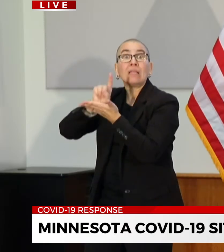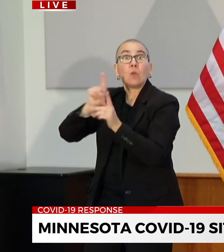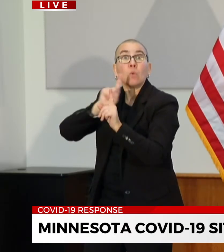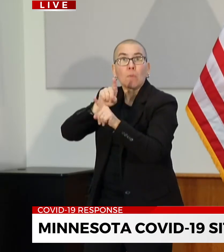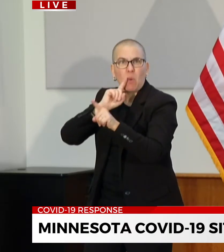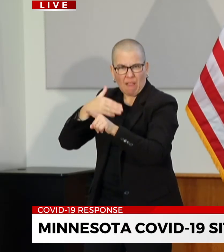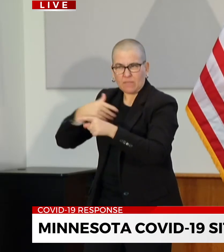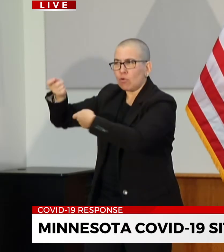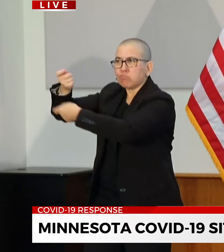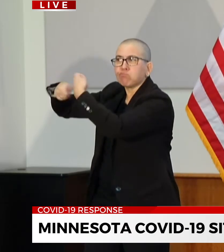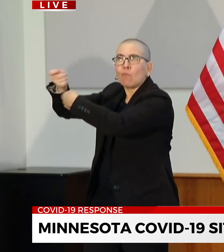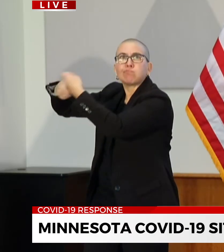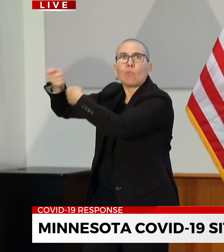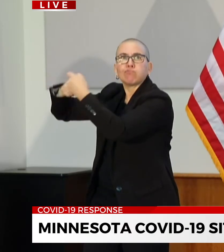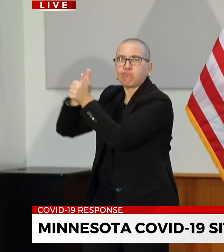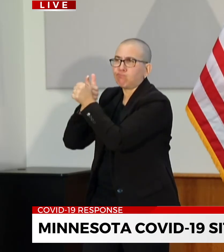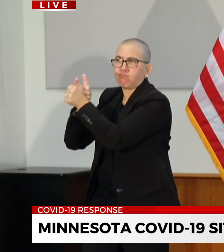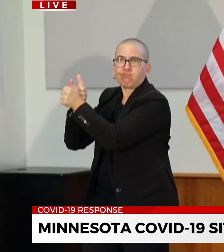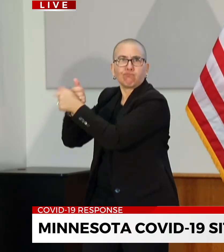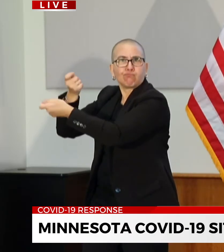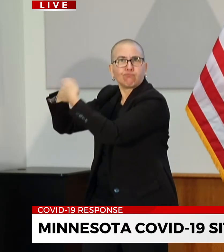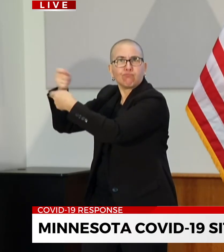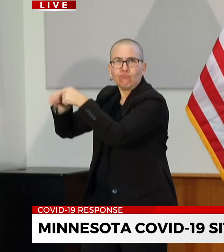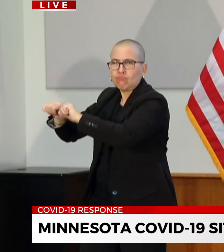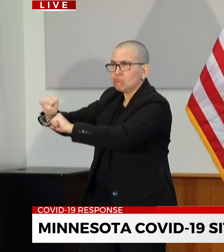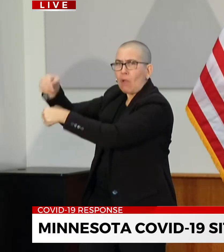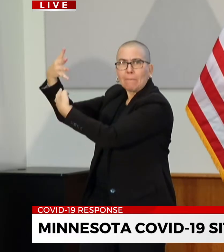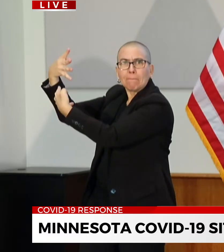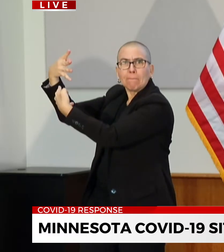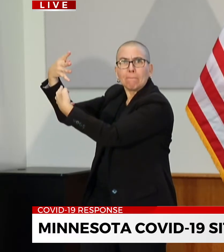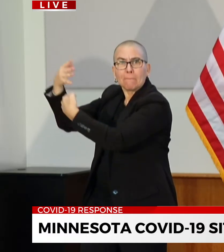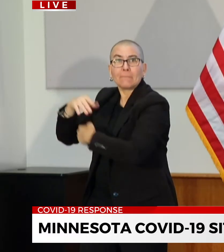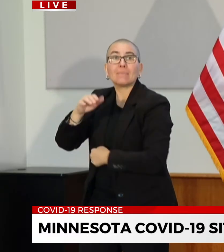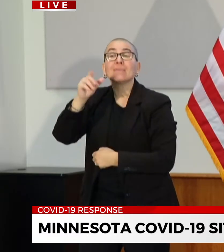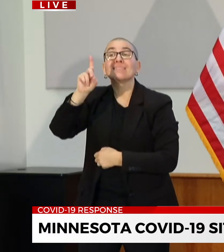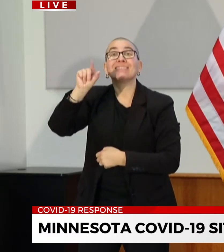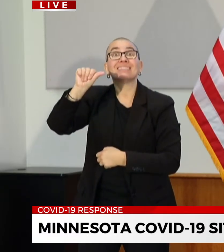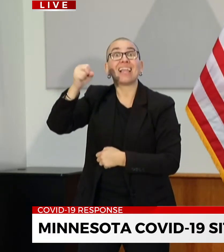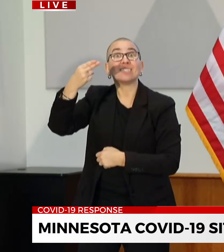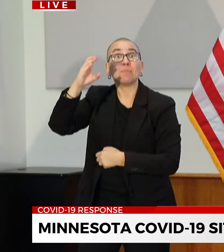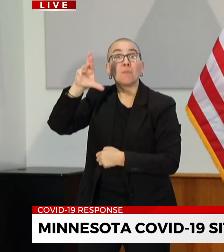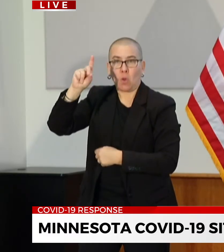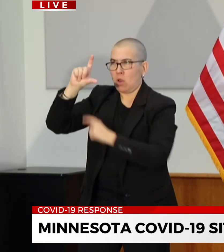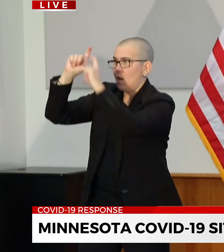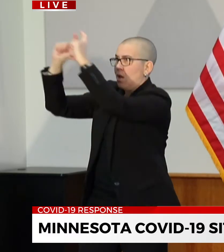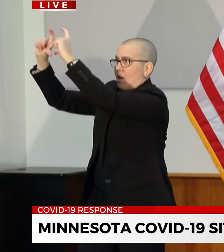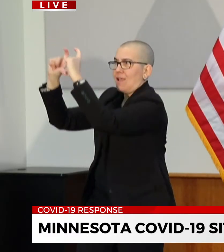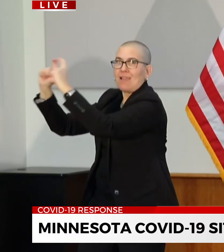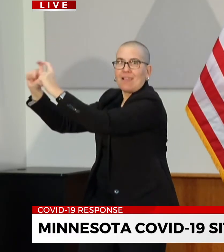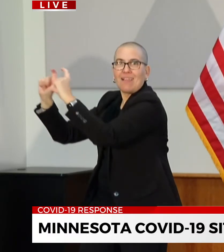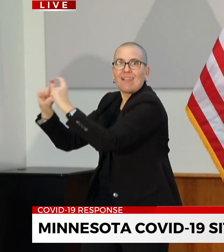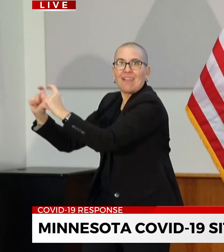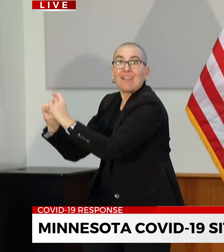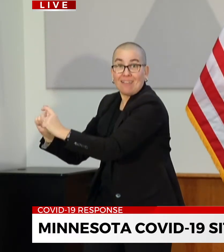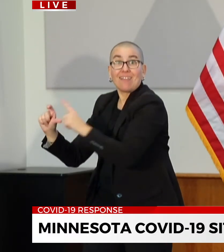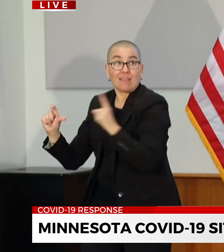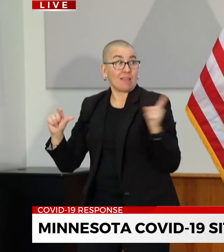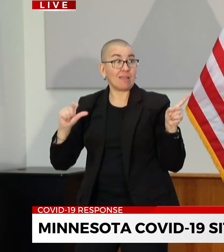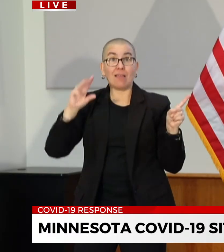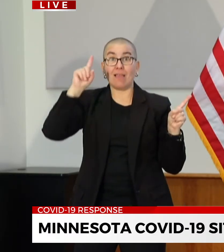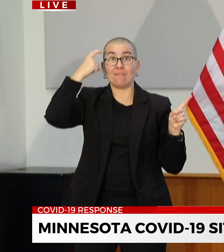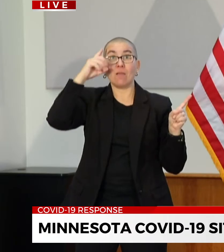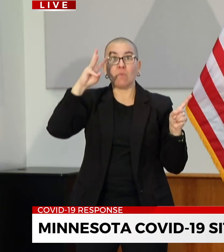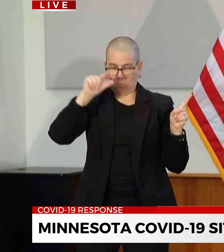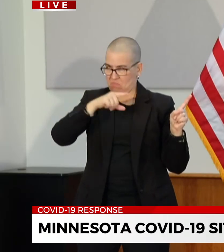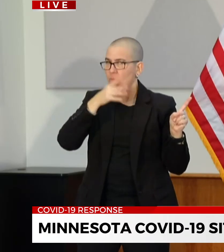once a week and post there, and also the daily dashboards on the governor's state COVID-19 response website. So that's where all